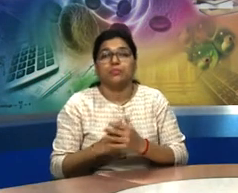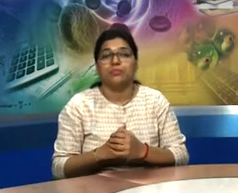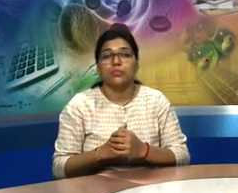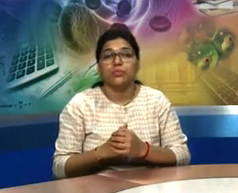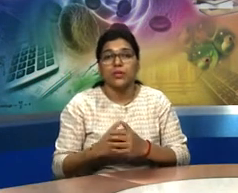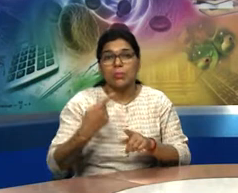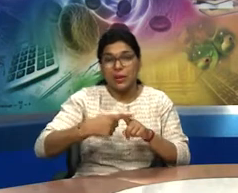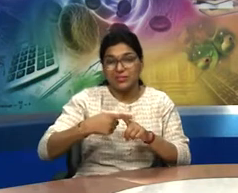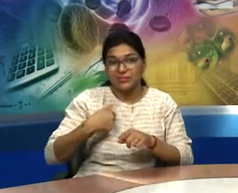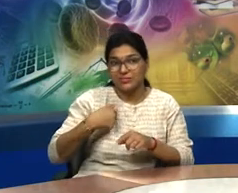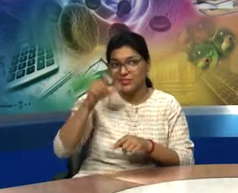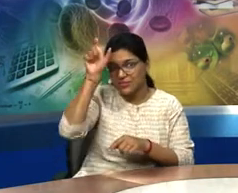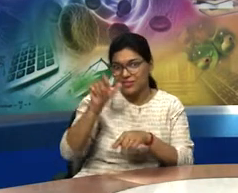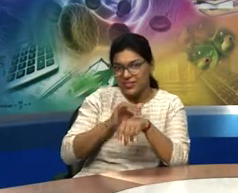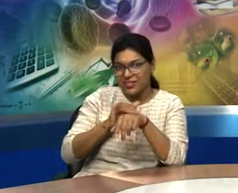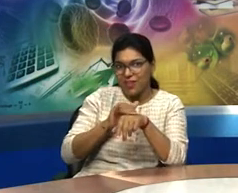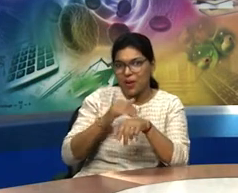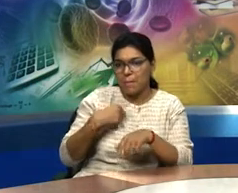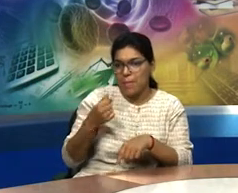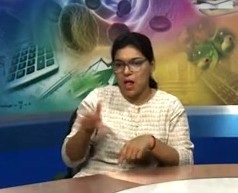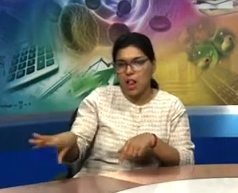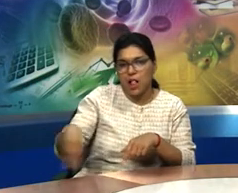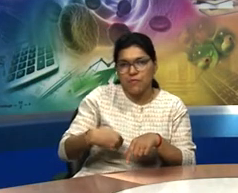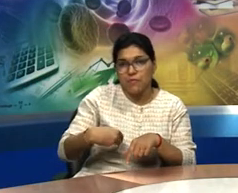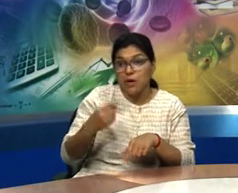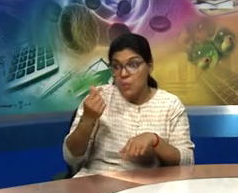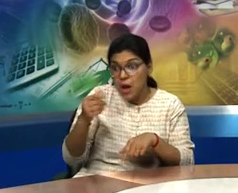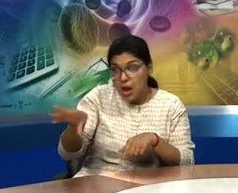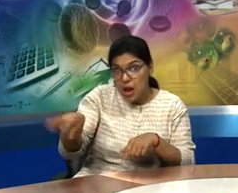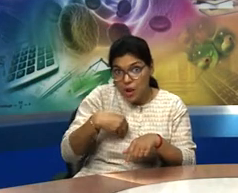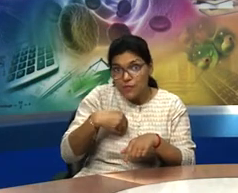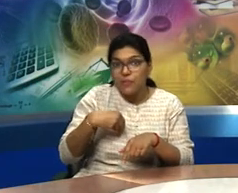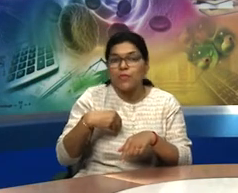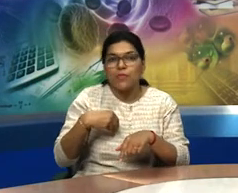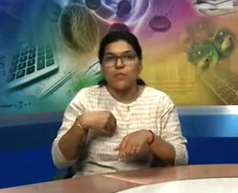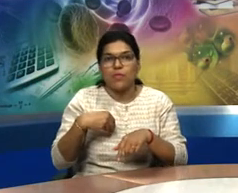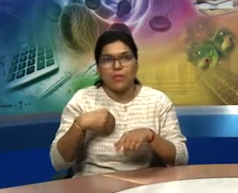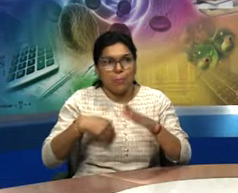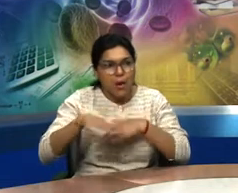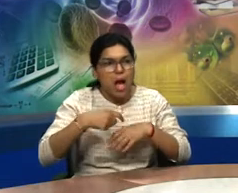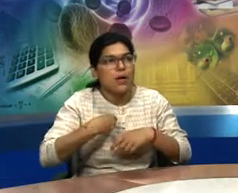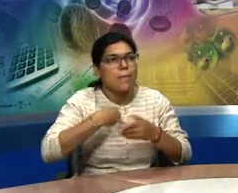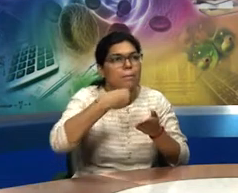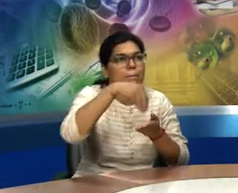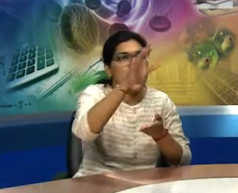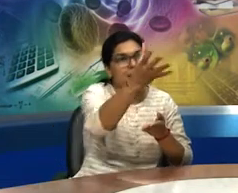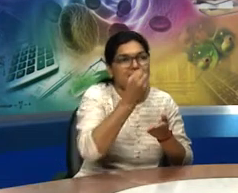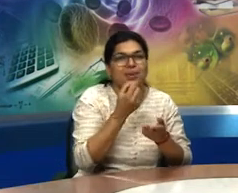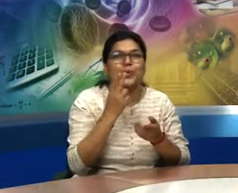both of us bidding goodbye to the habit of smoking stubs of cigarette and